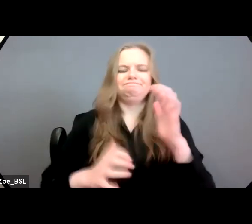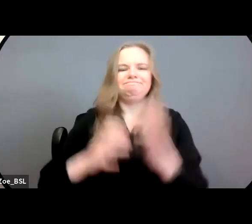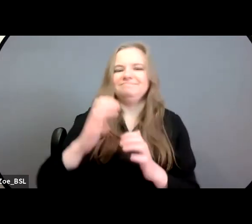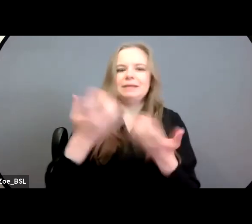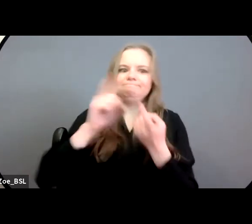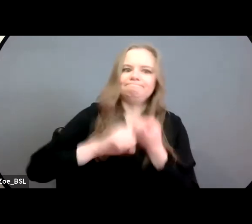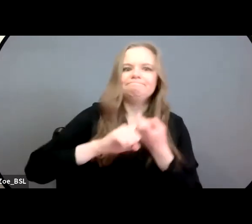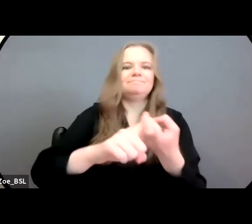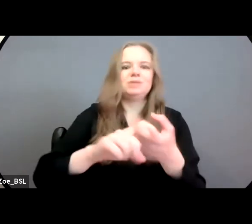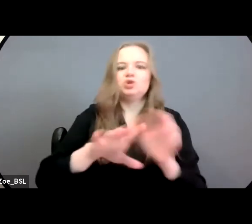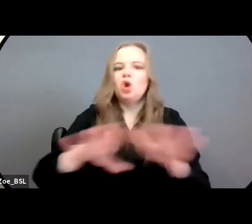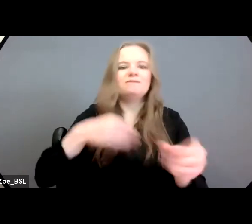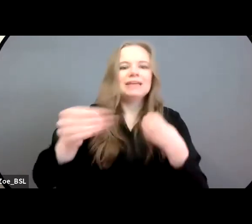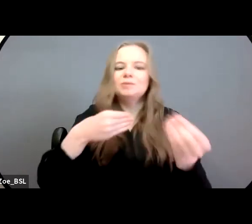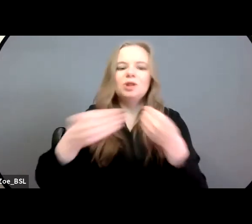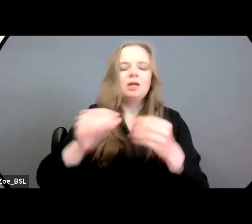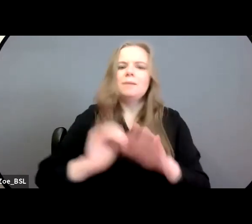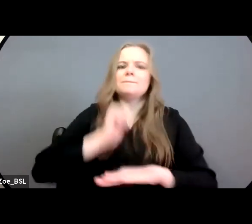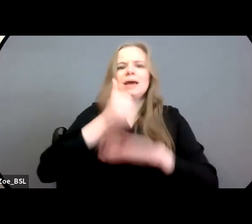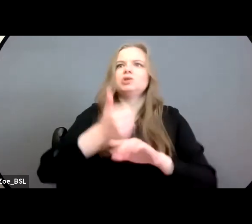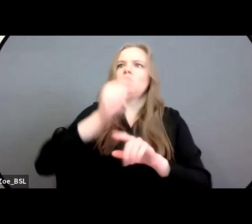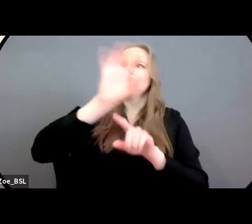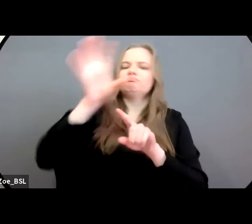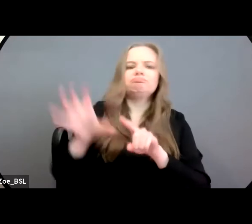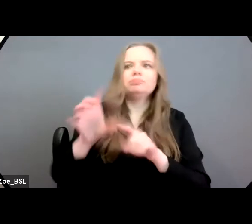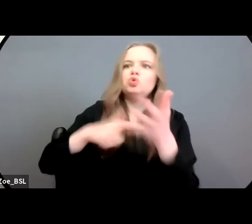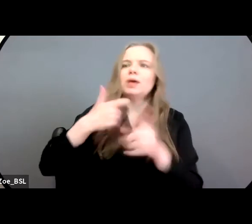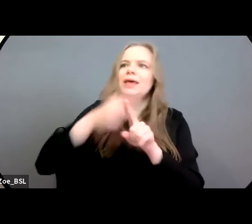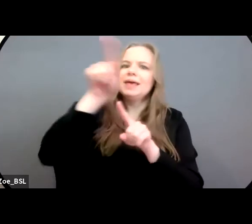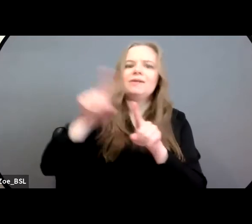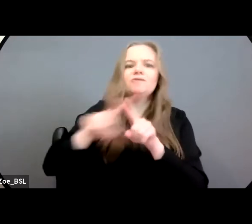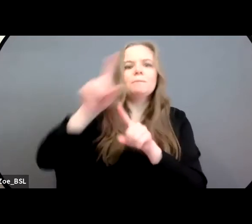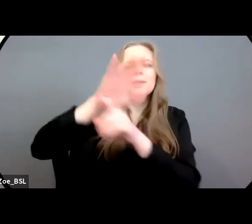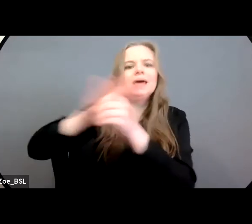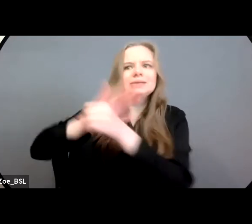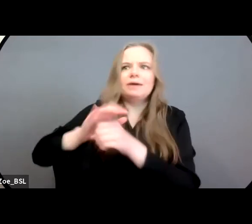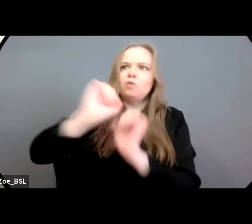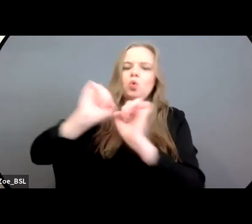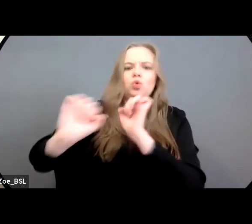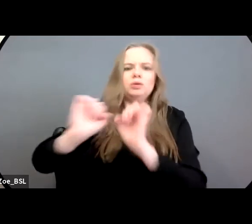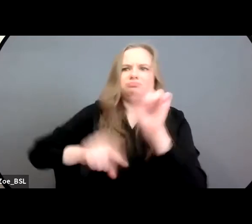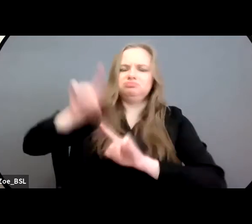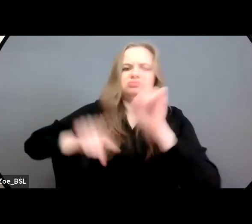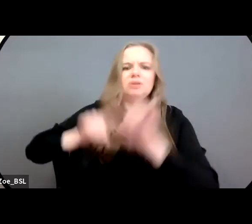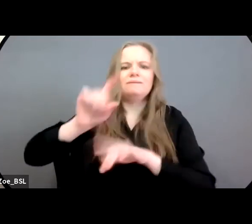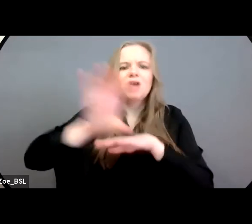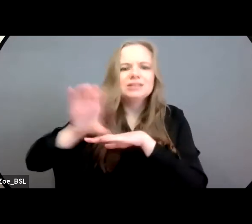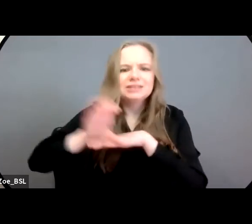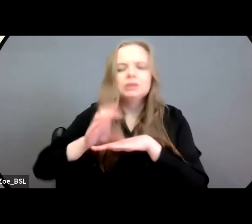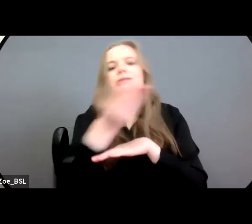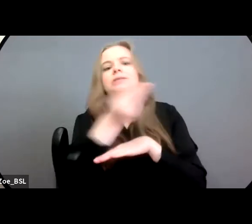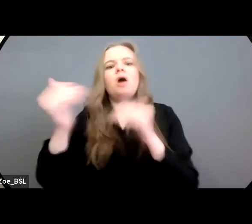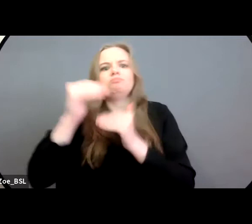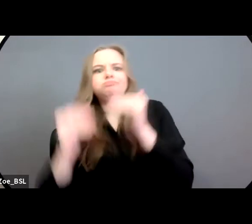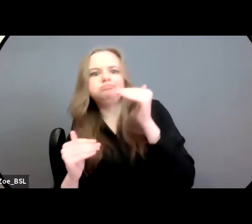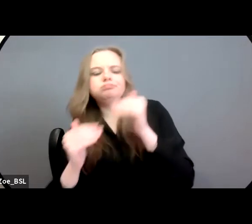geographic location, and therefore there's different shortfalls in support depending on where you are based across the country.